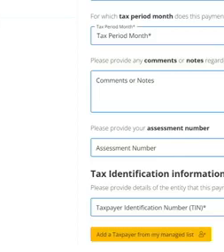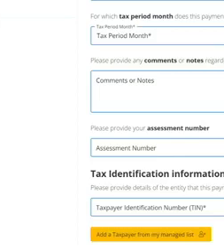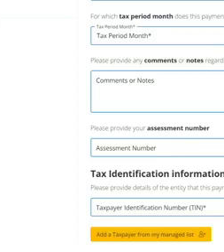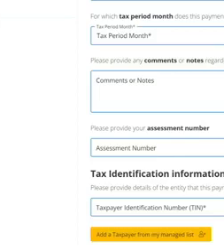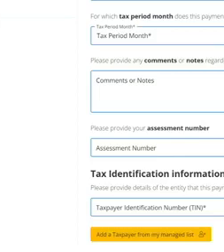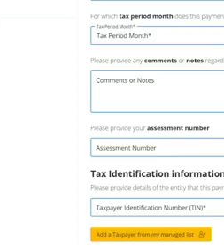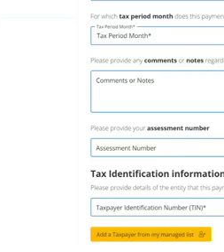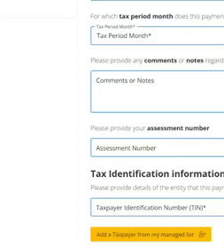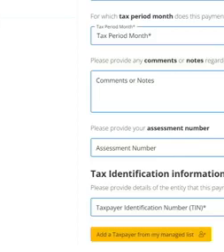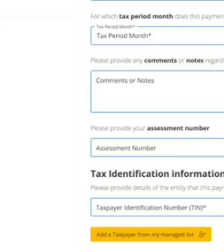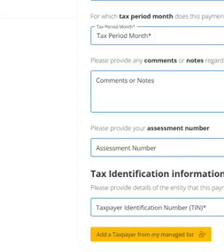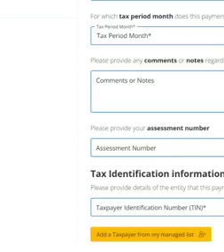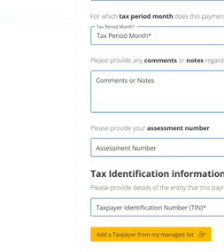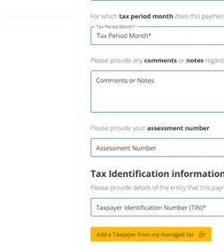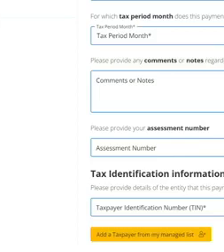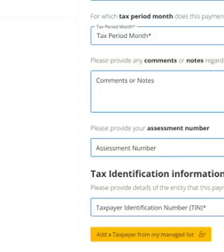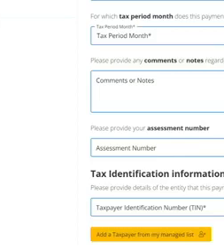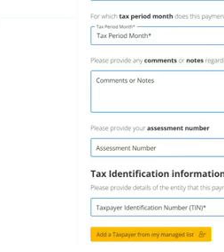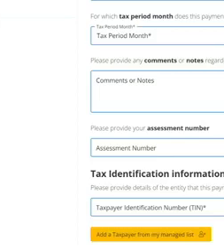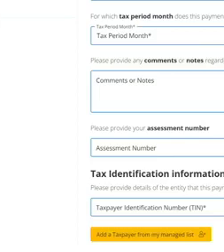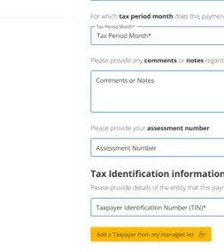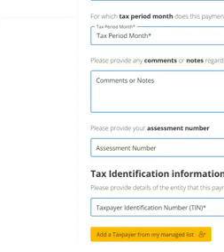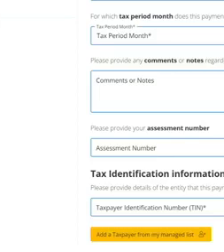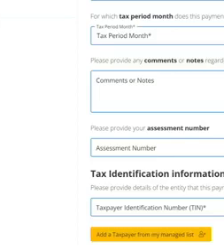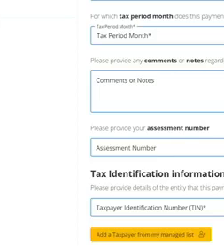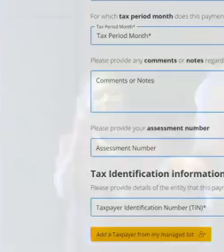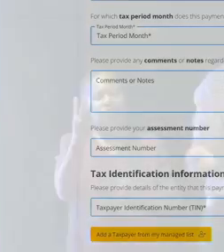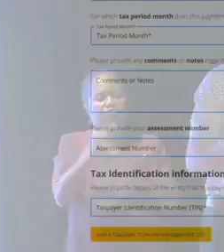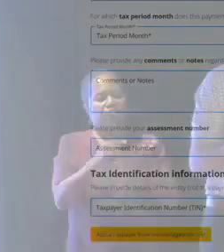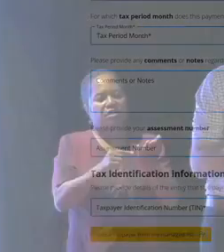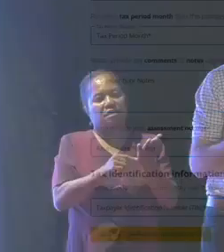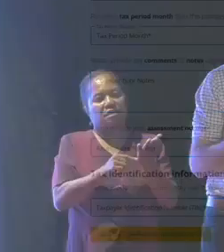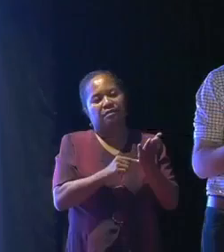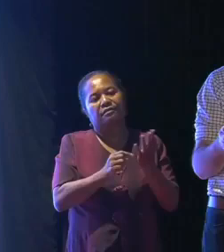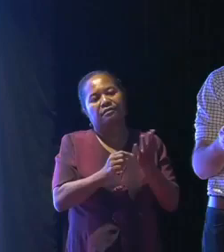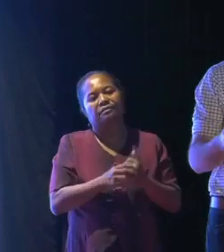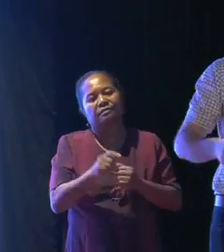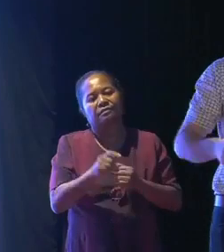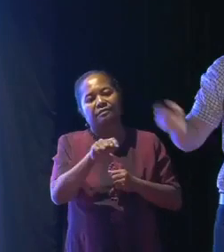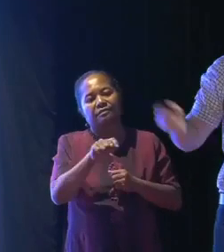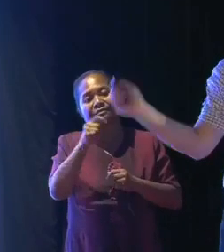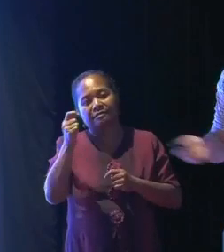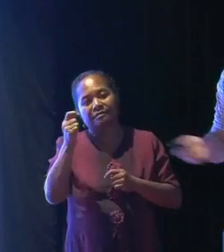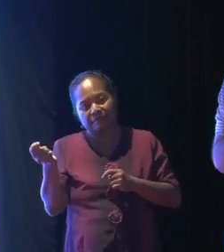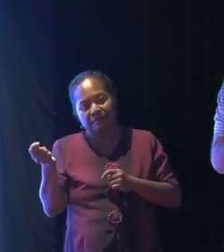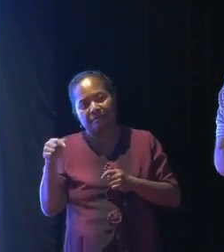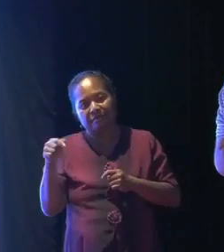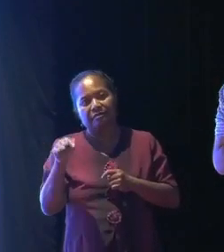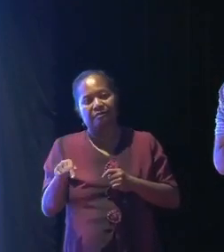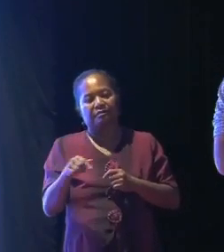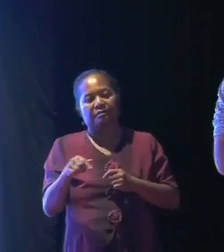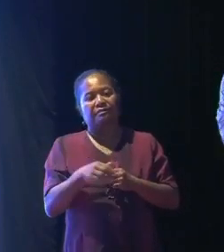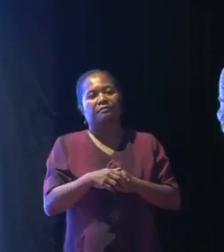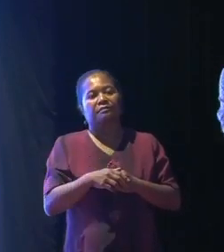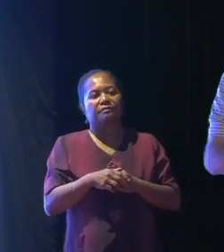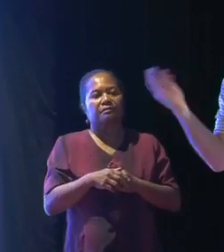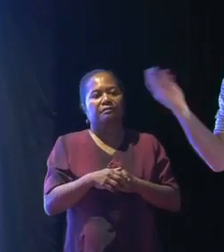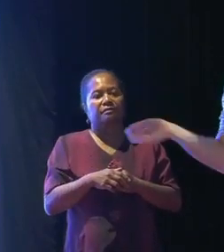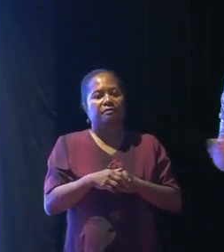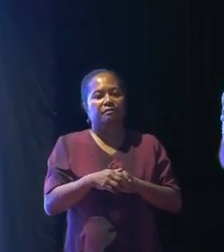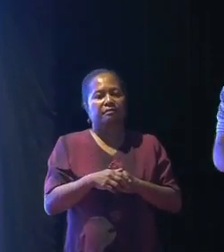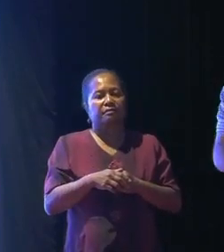TIN. Yeah, that's right. So we've got the first 2, right? And we're going to get to the next stage too. So the system does this all automatically for you.